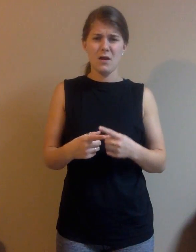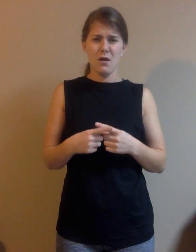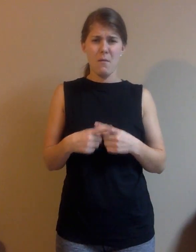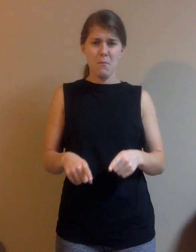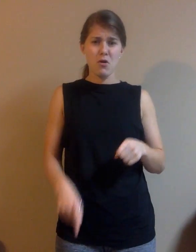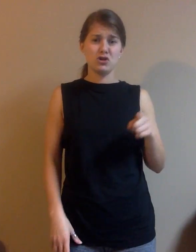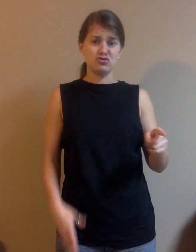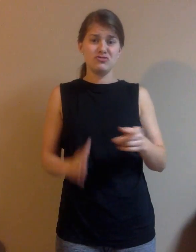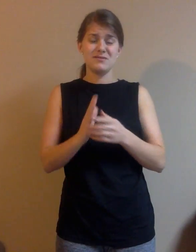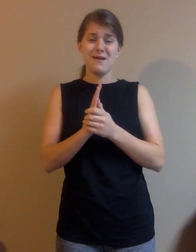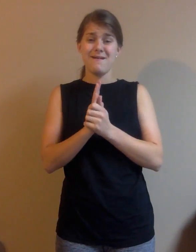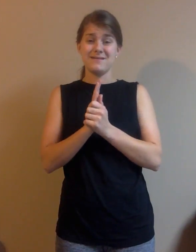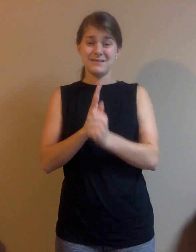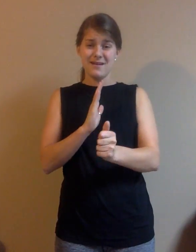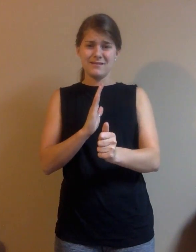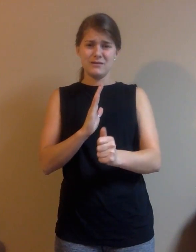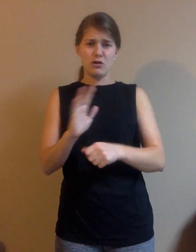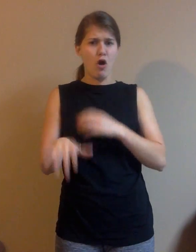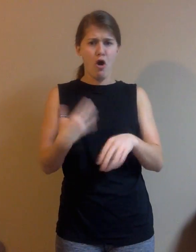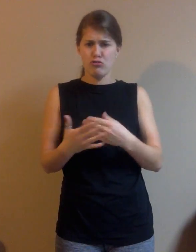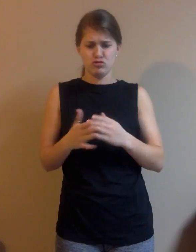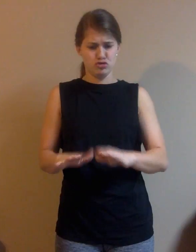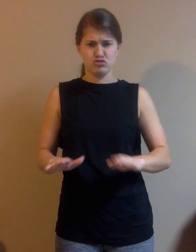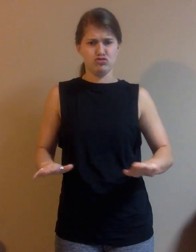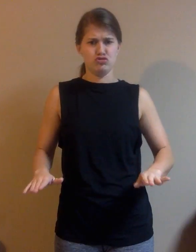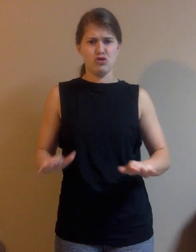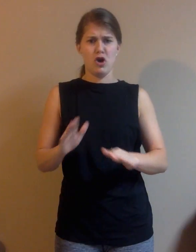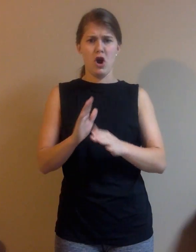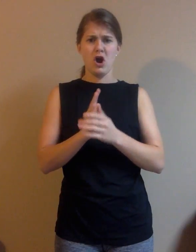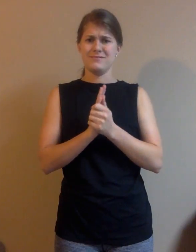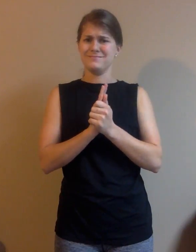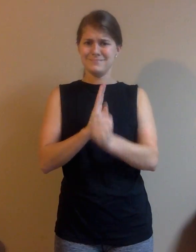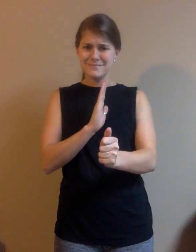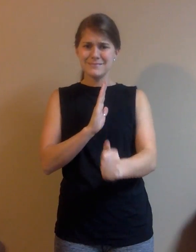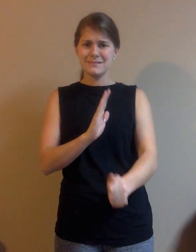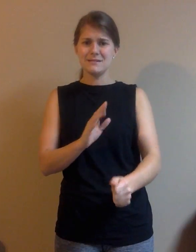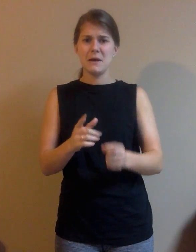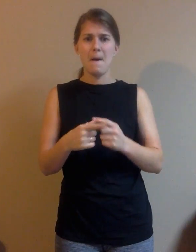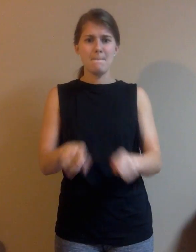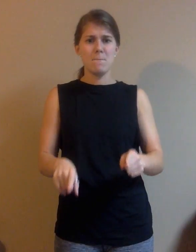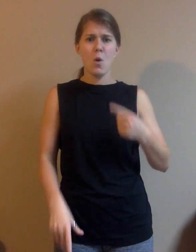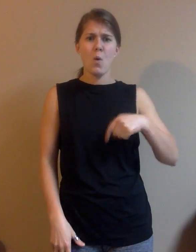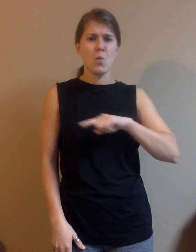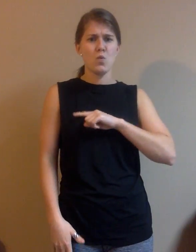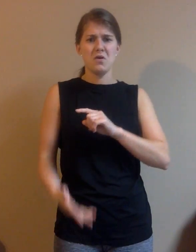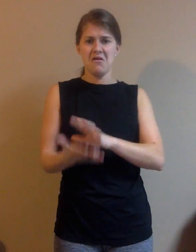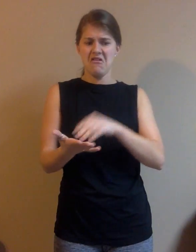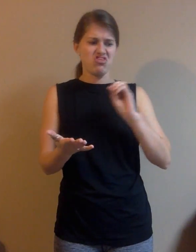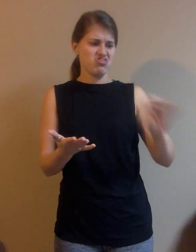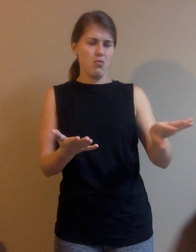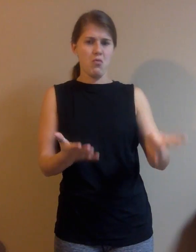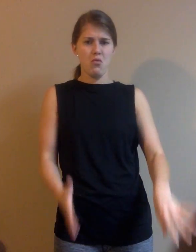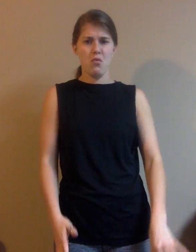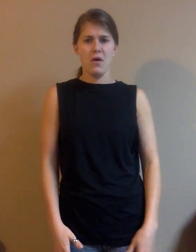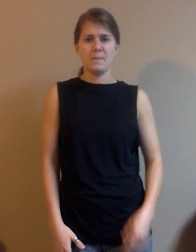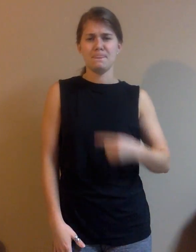them pretty ruthlessly. So I want to talk about education, and I want to talk about creativity. My contention is that creativity